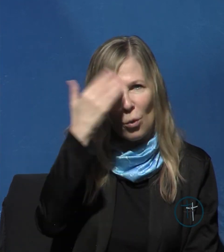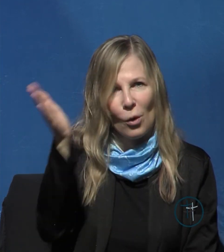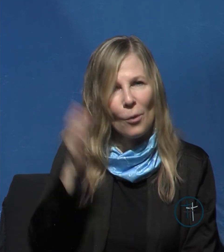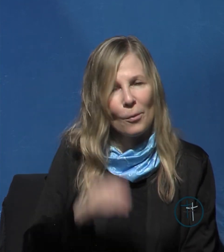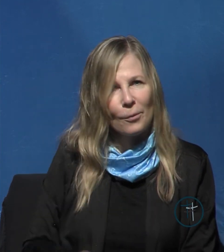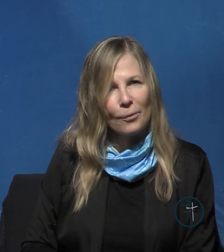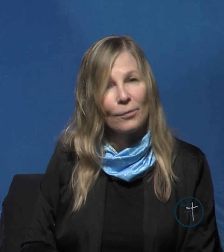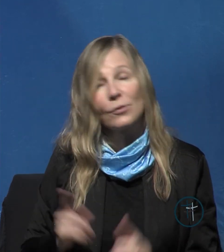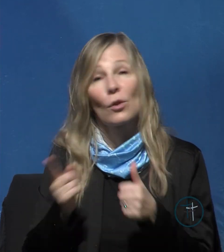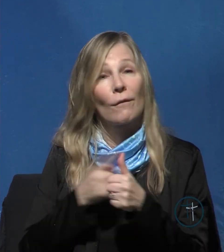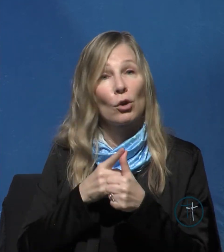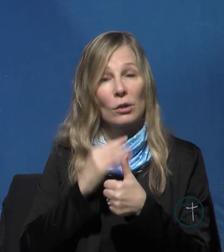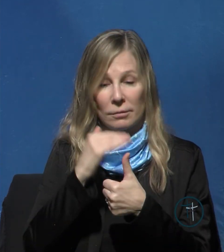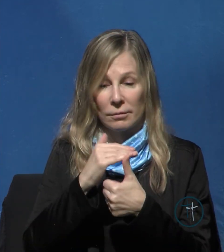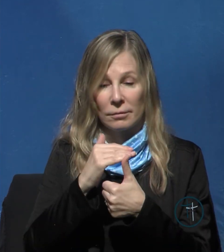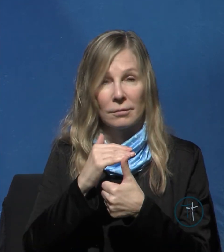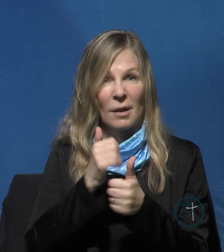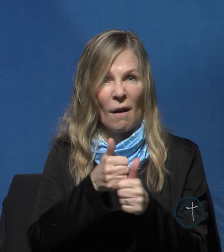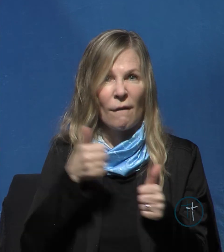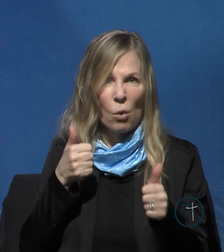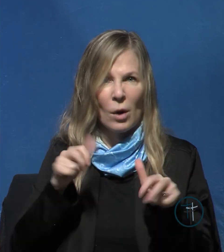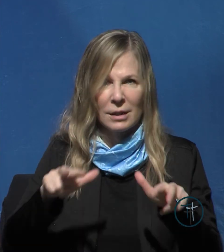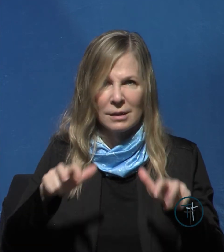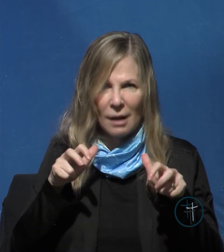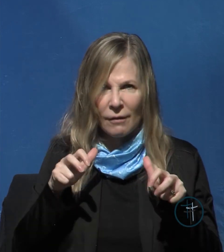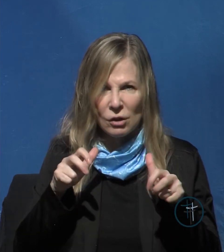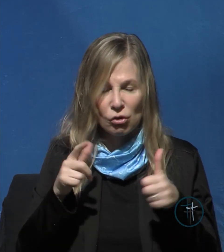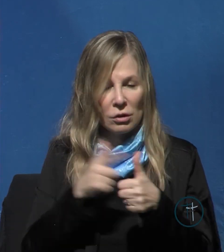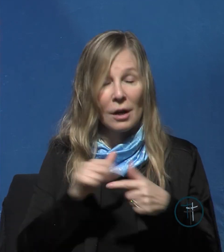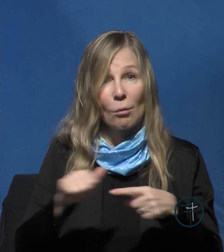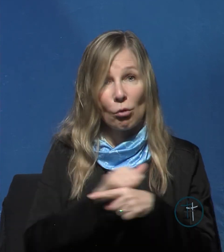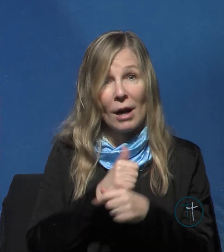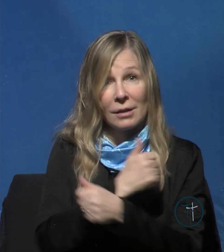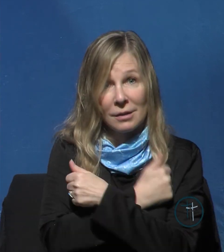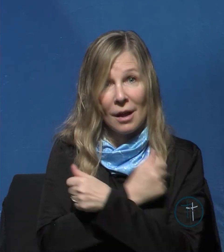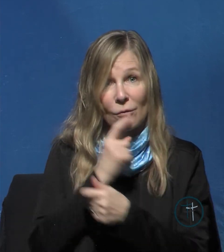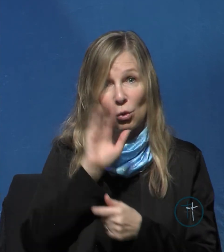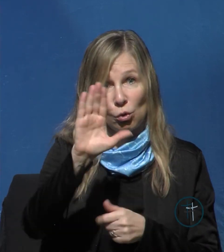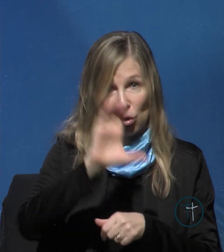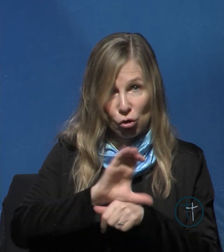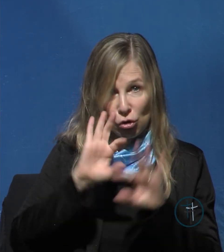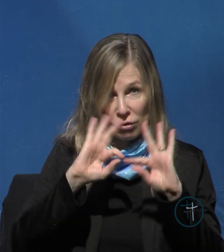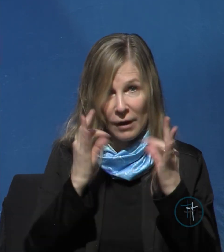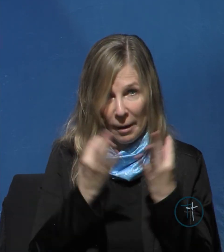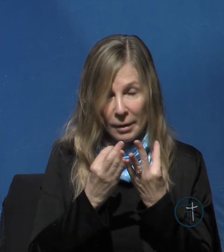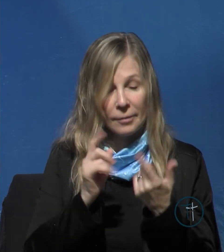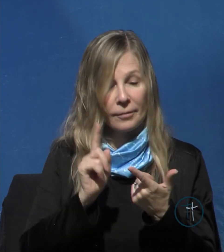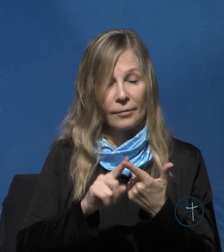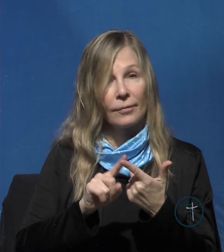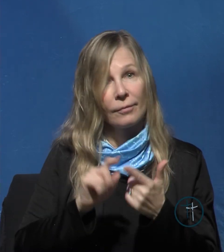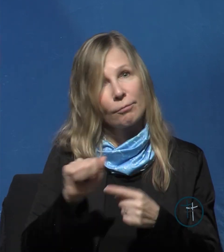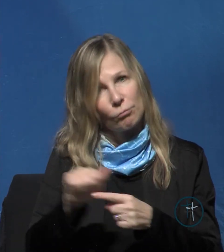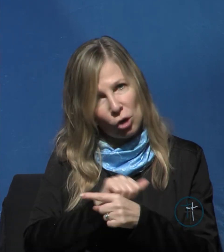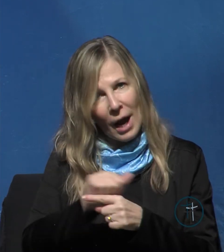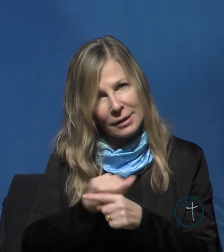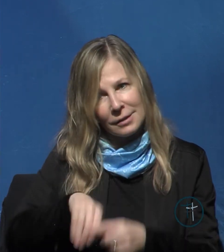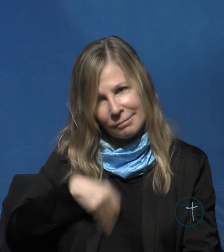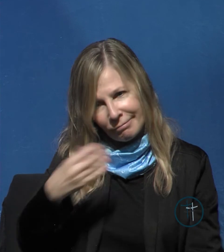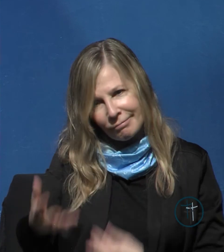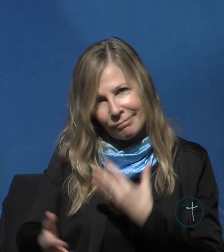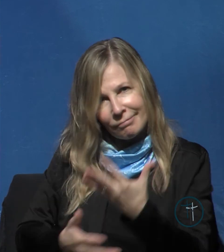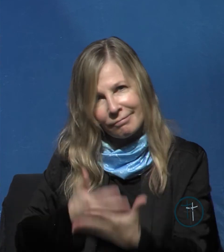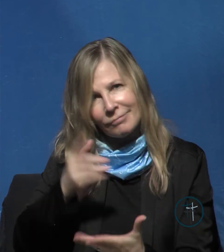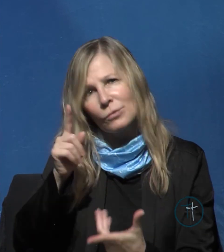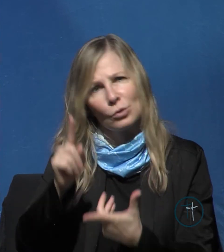So the first two steps to avoid a selfish lifestyle: practice love towards your church family. Number two, practice generosity towards strangers. And